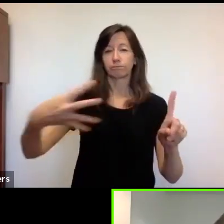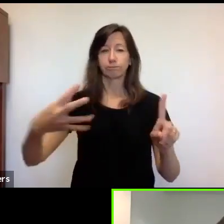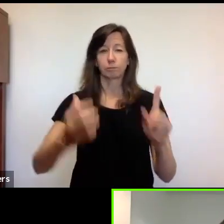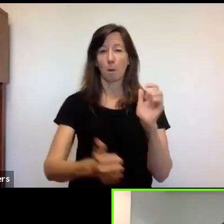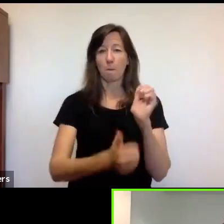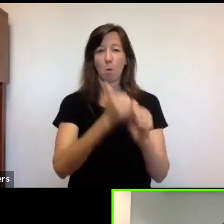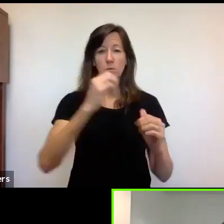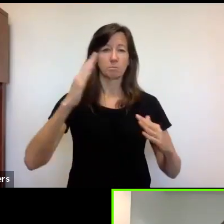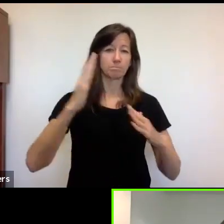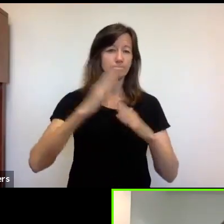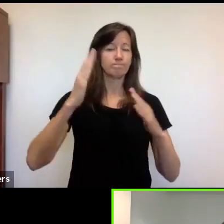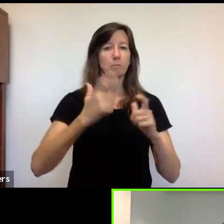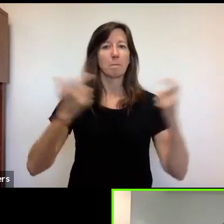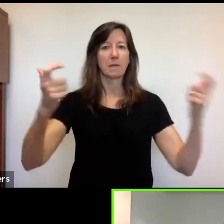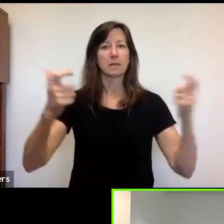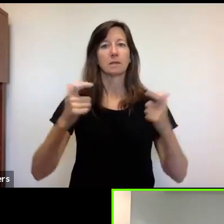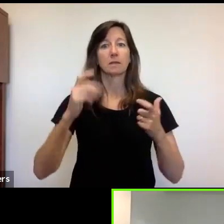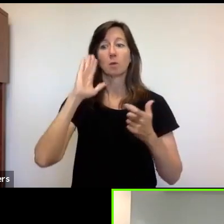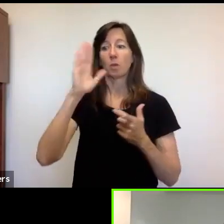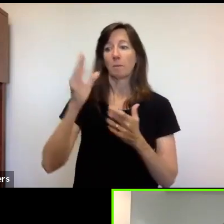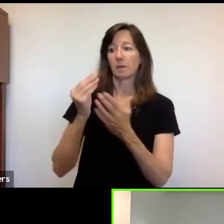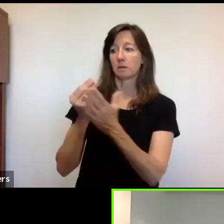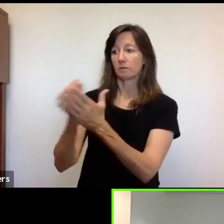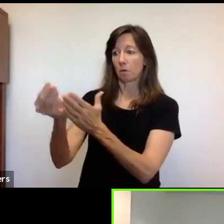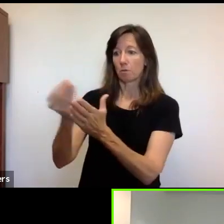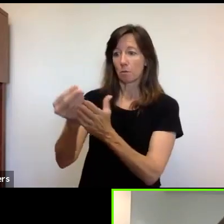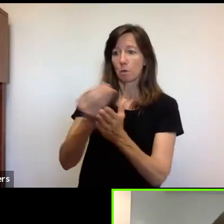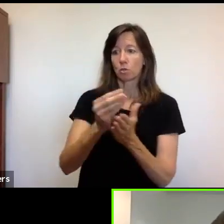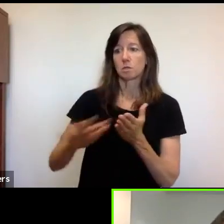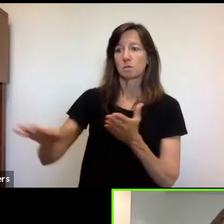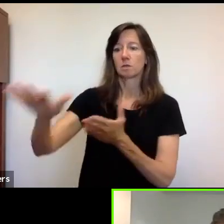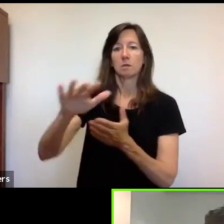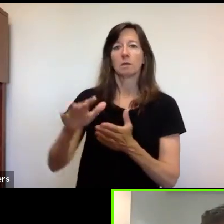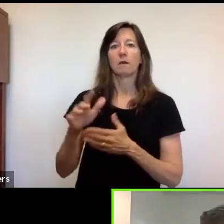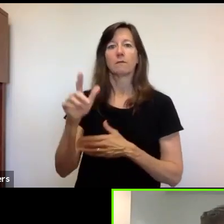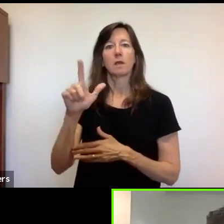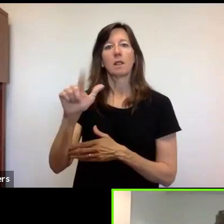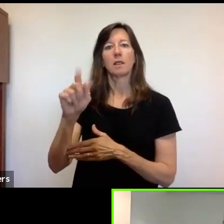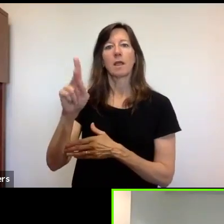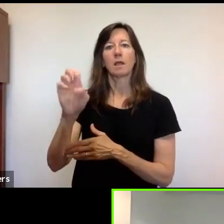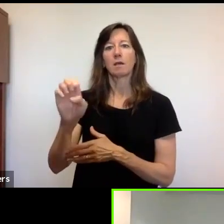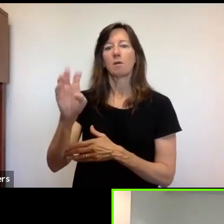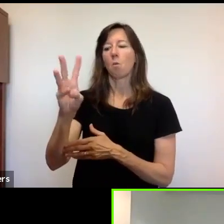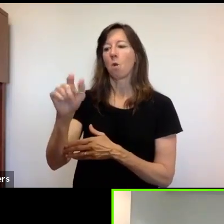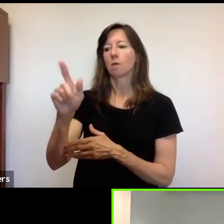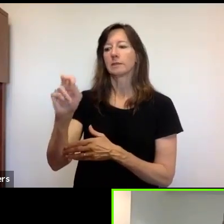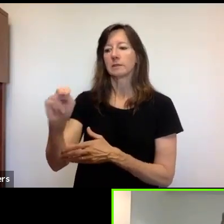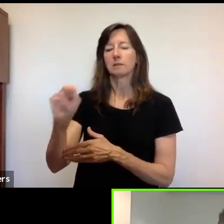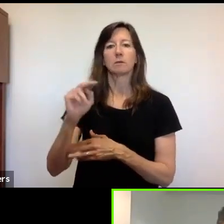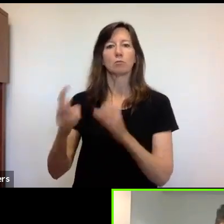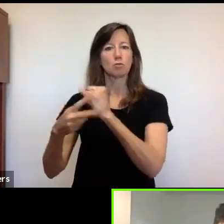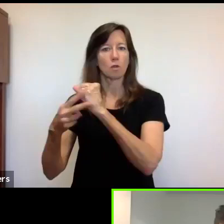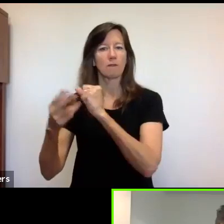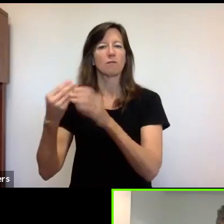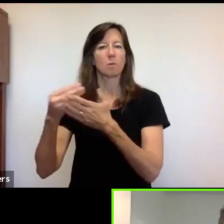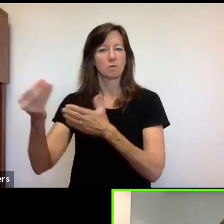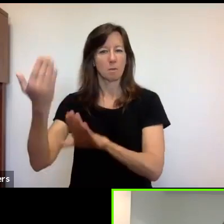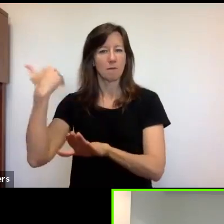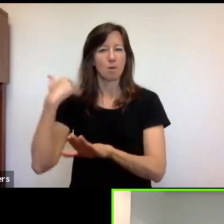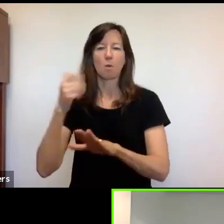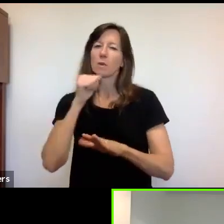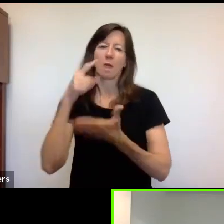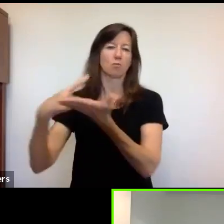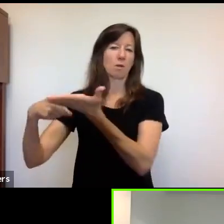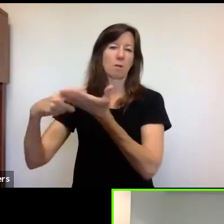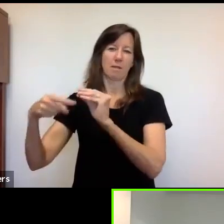county parks, including the purchase and development of the Lake Walton Preserve. We're not talking about that today, but we are talking about the urban trail. This